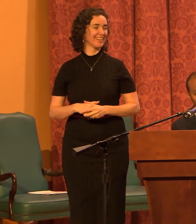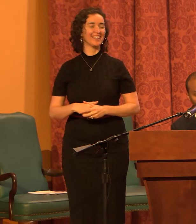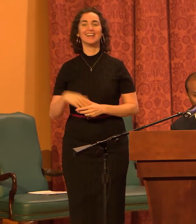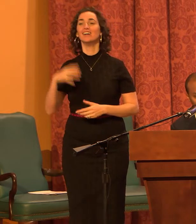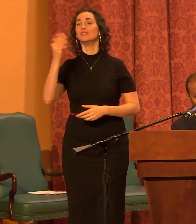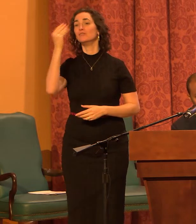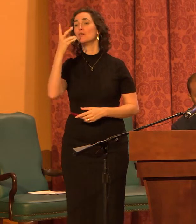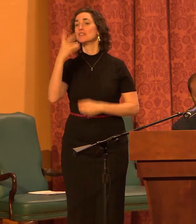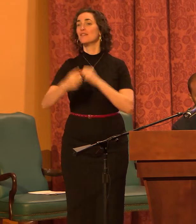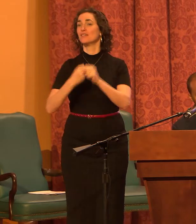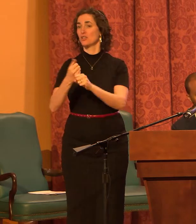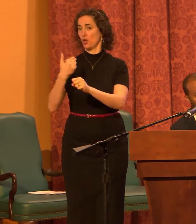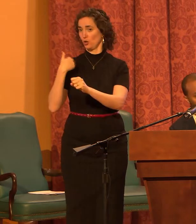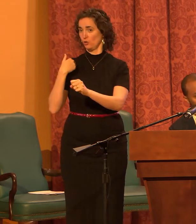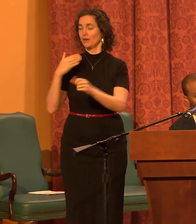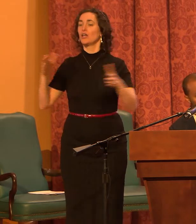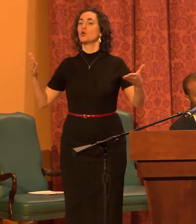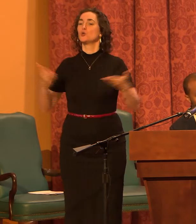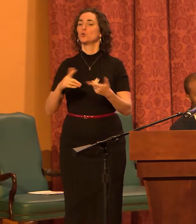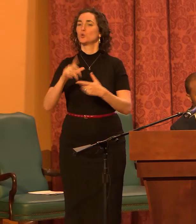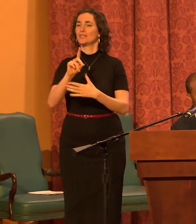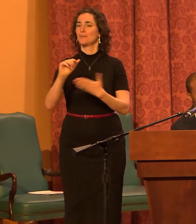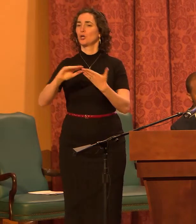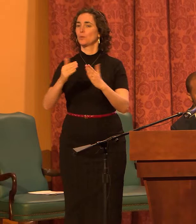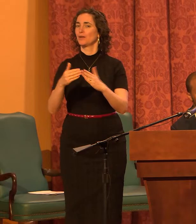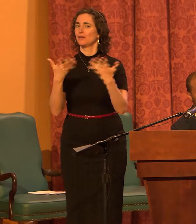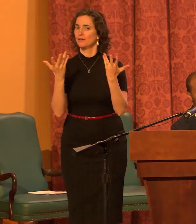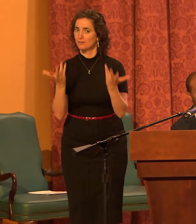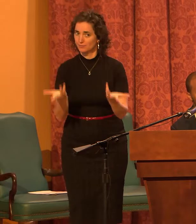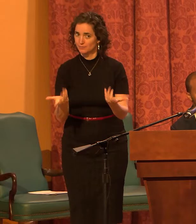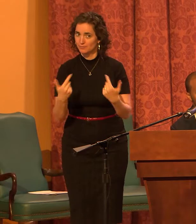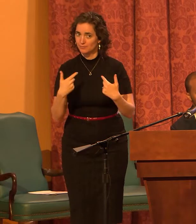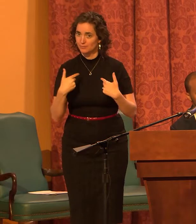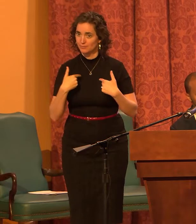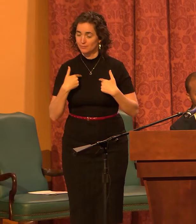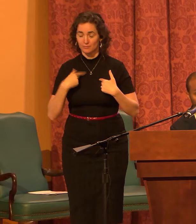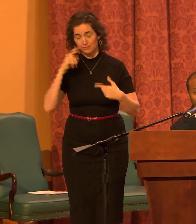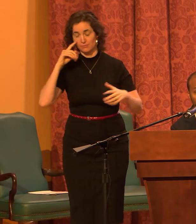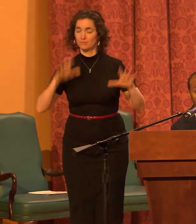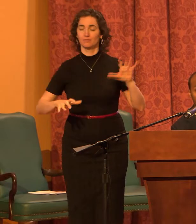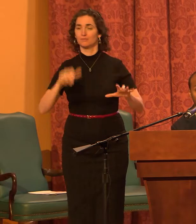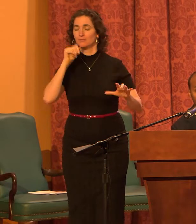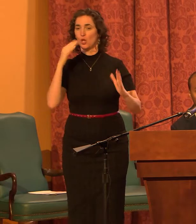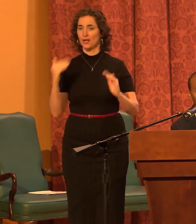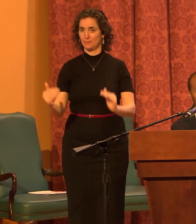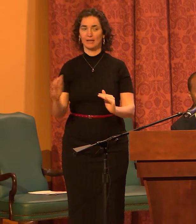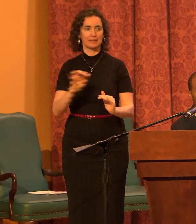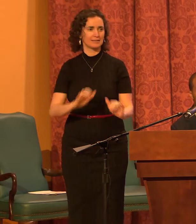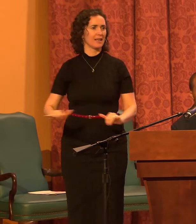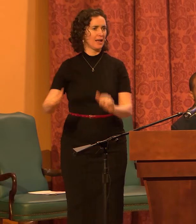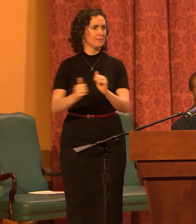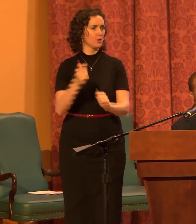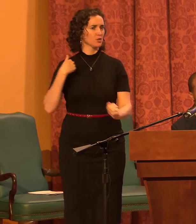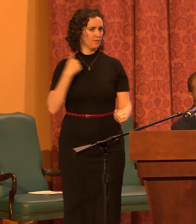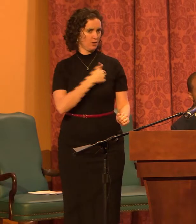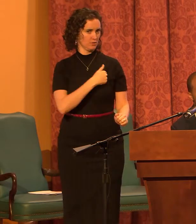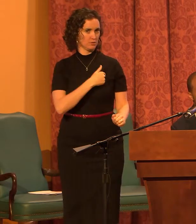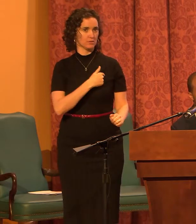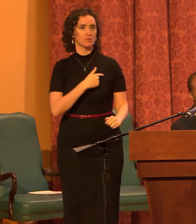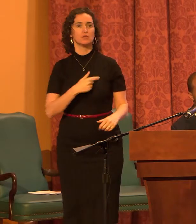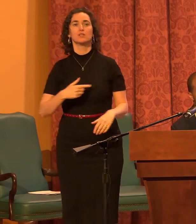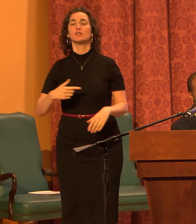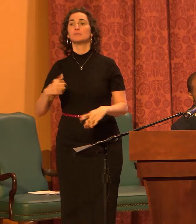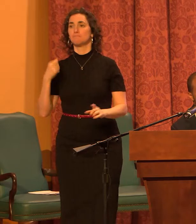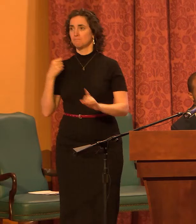7 years ago, I was introduced to the disability community very unexpectedly, like most of us are. What I've learned in